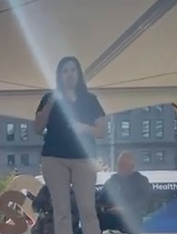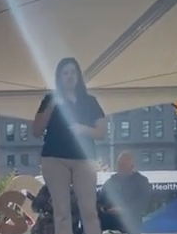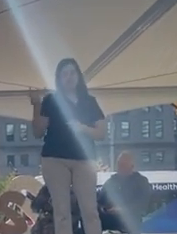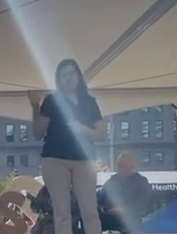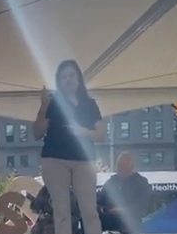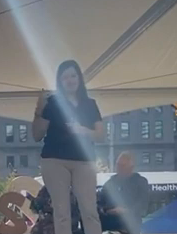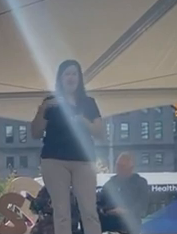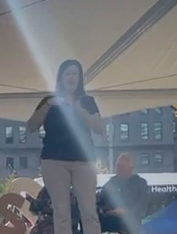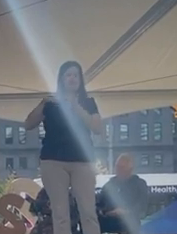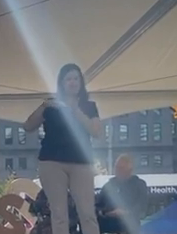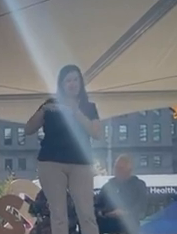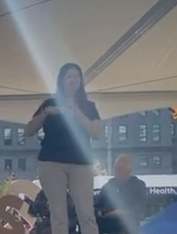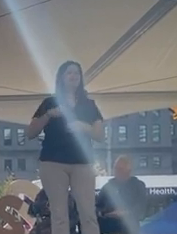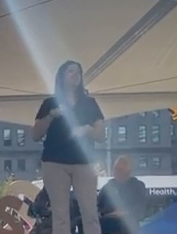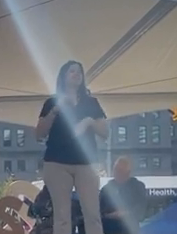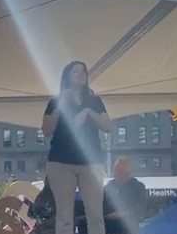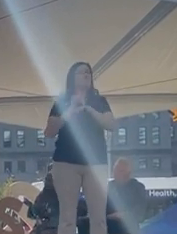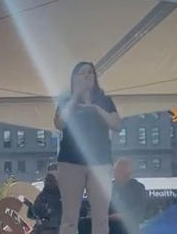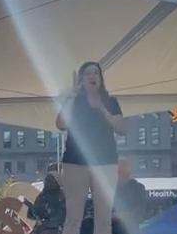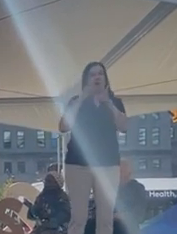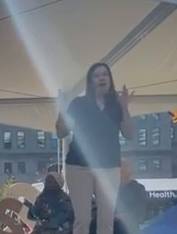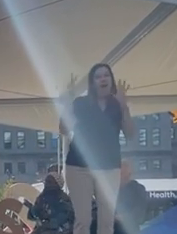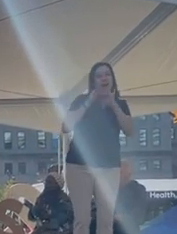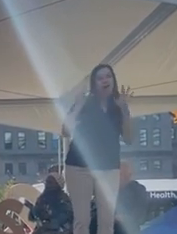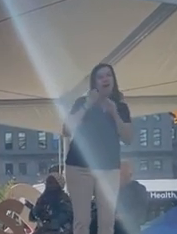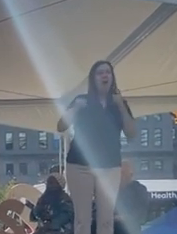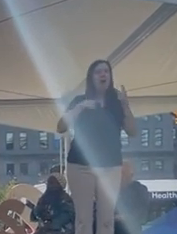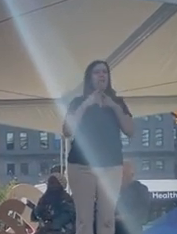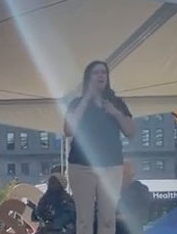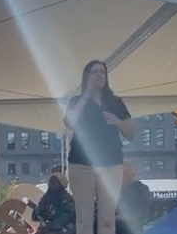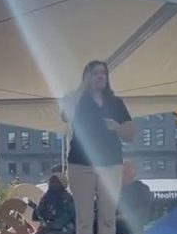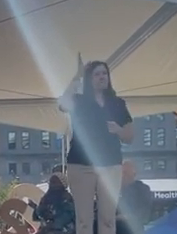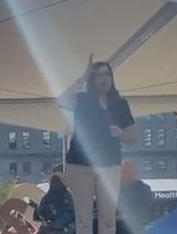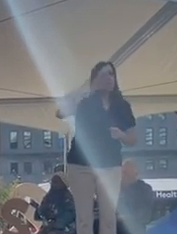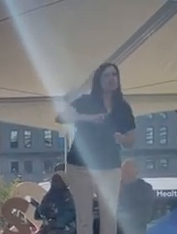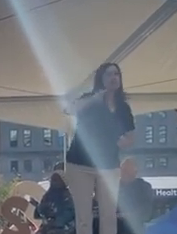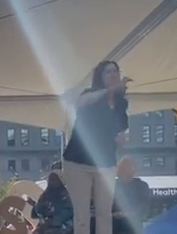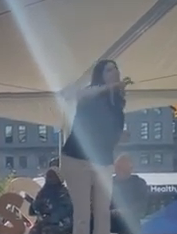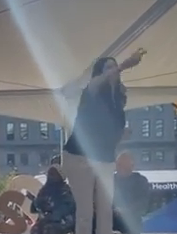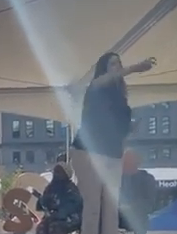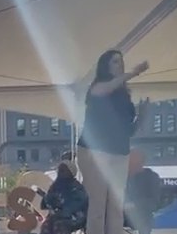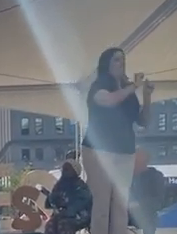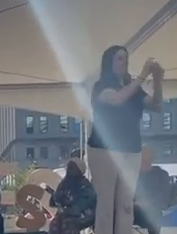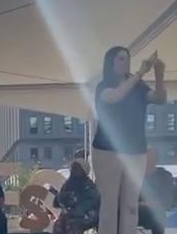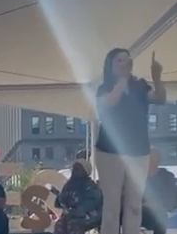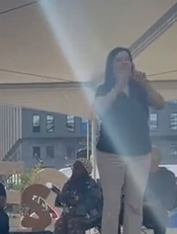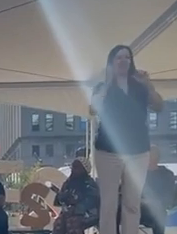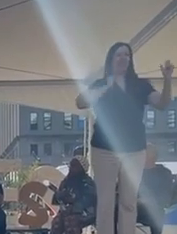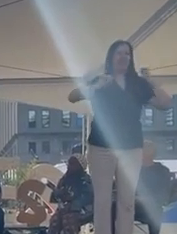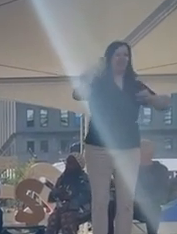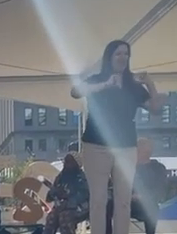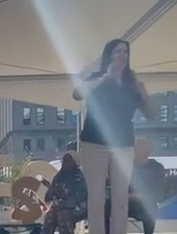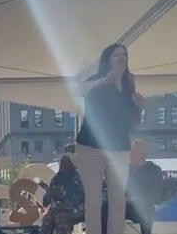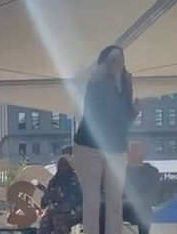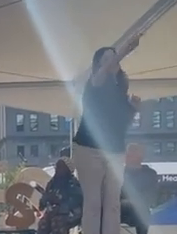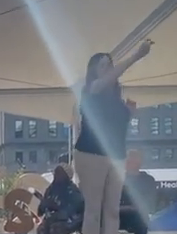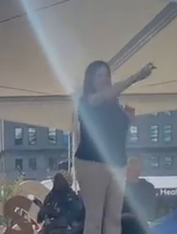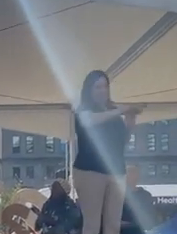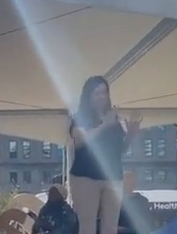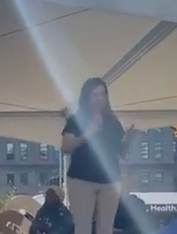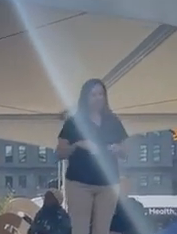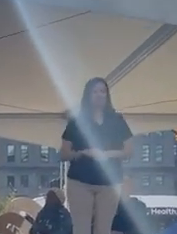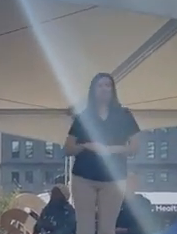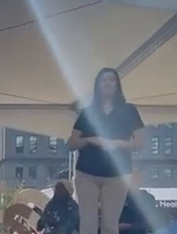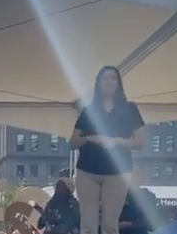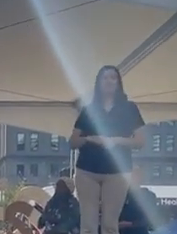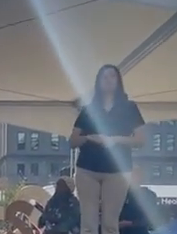stories were those of her and my dad traveling throughout the country performing in the vaudeville days. When